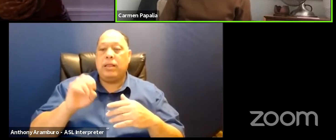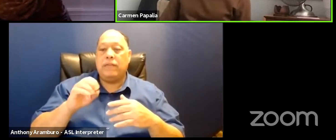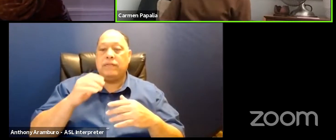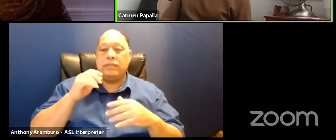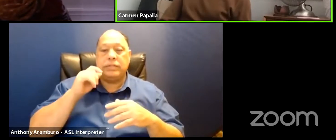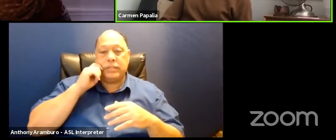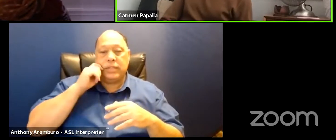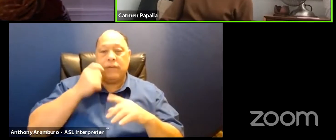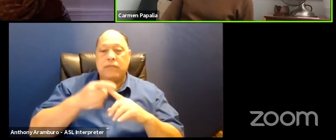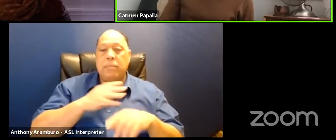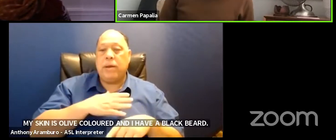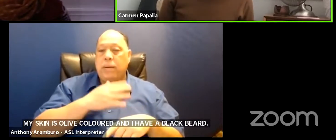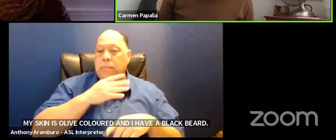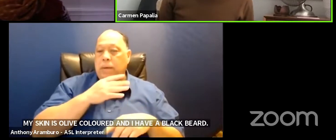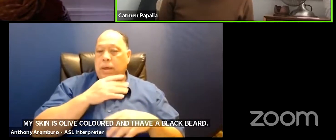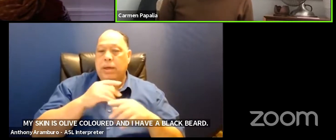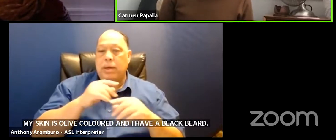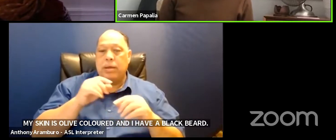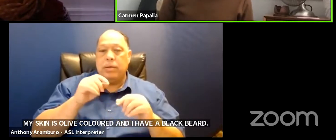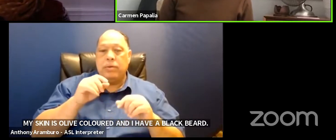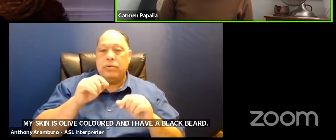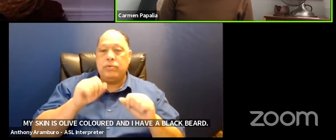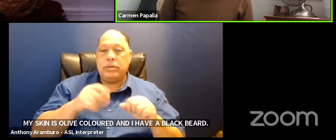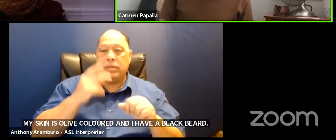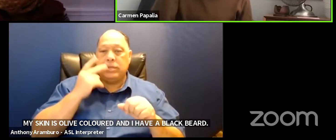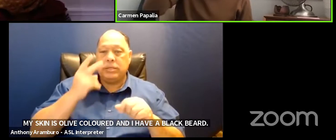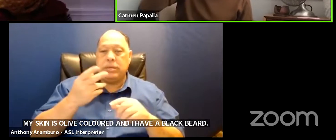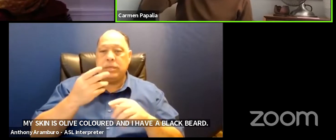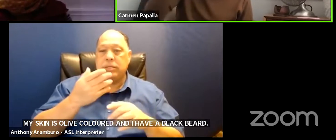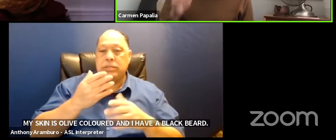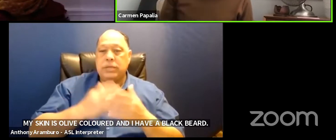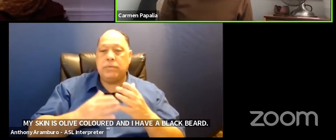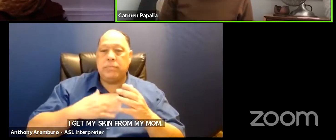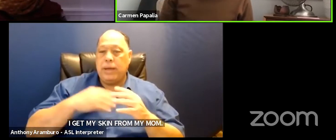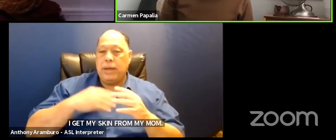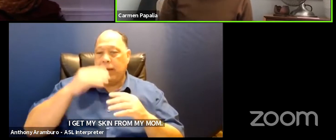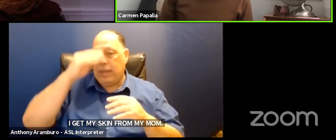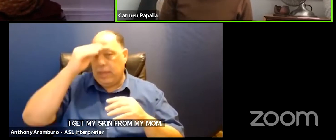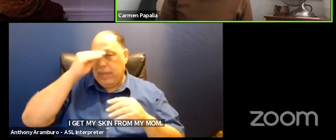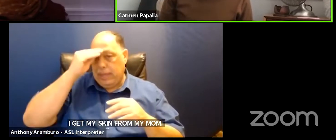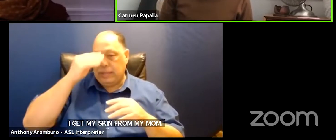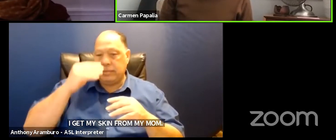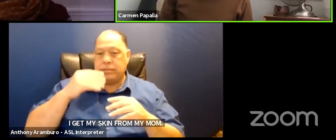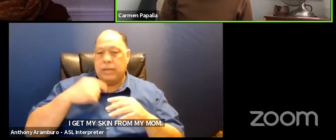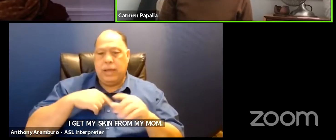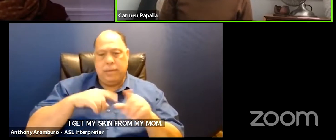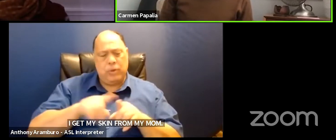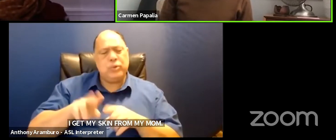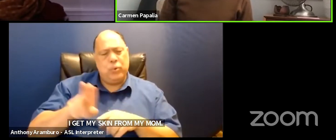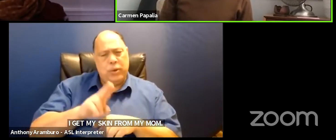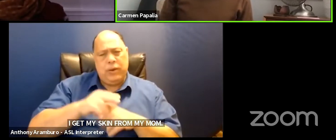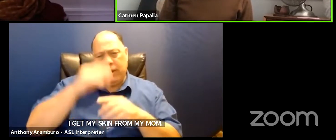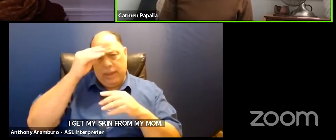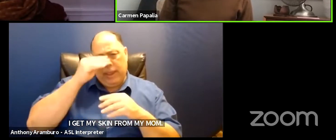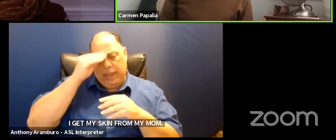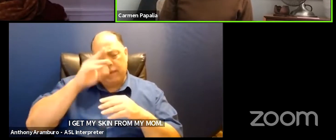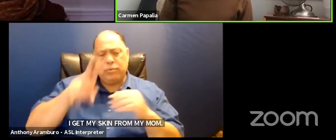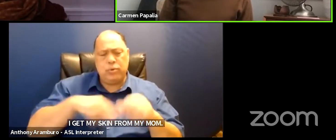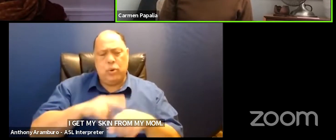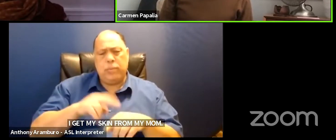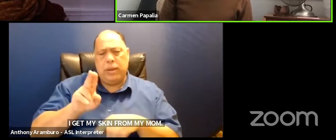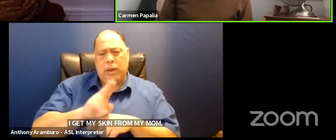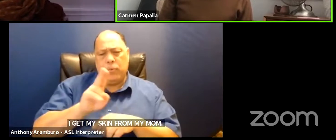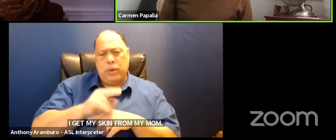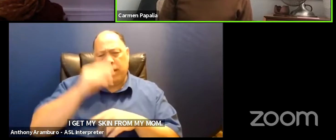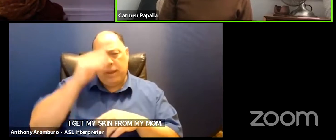it there. You actually can see some of my hat collection behind me, and I'm also wearing a hat, which I usually am. I have